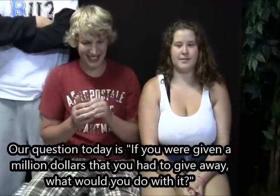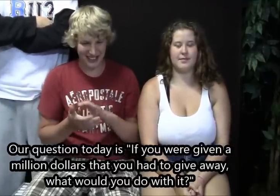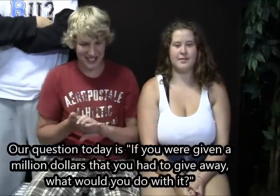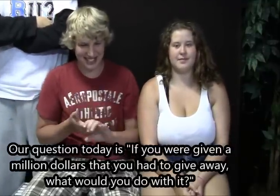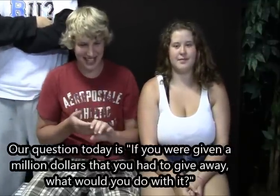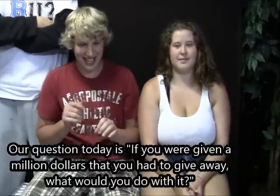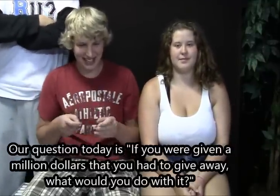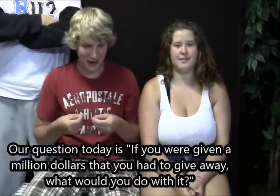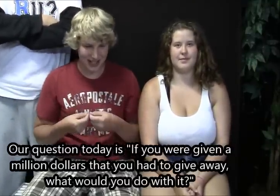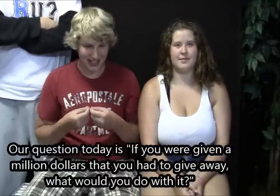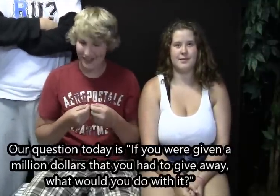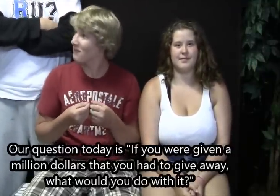$1 million that you had to